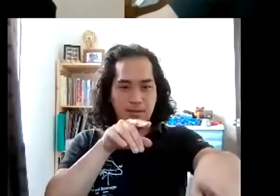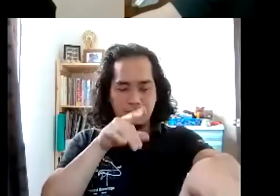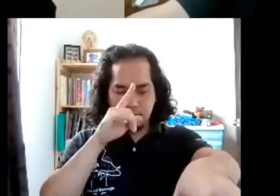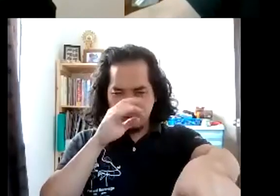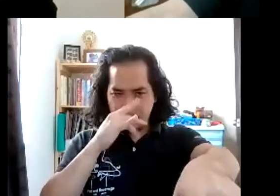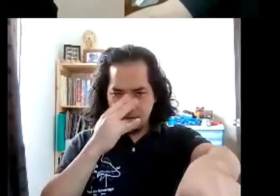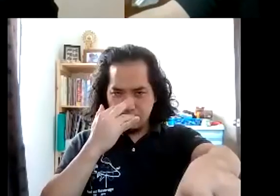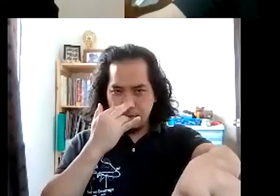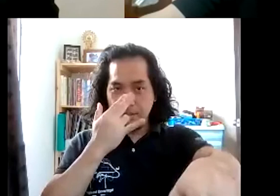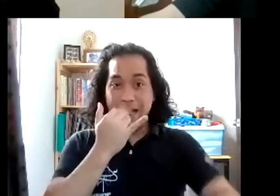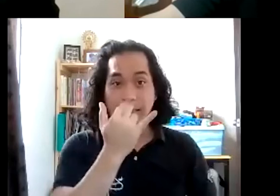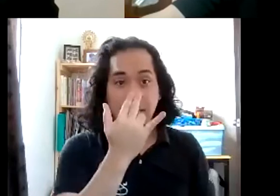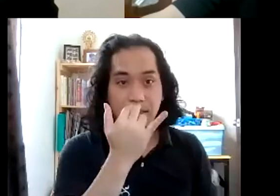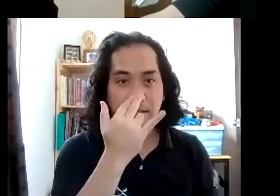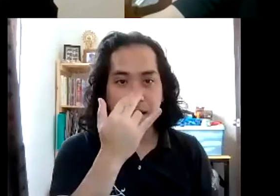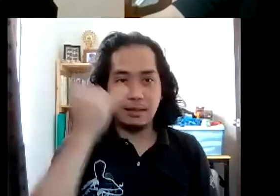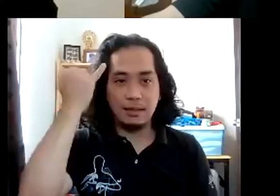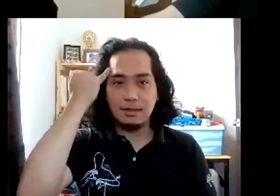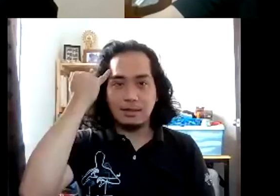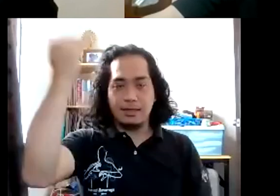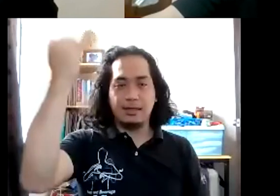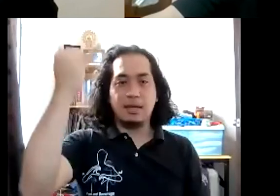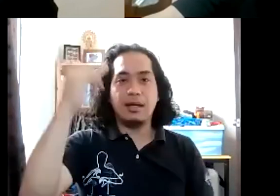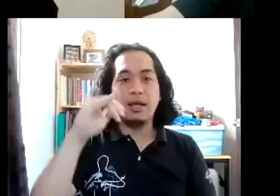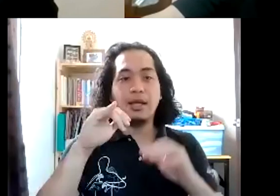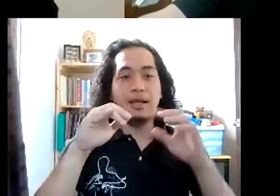So this actually I just found.